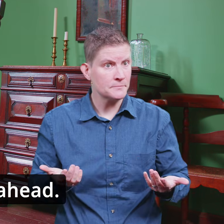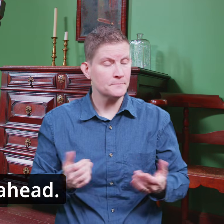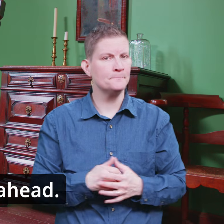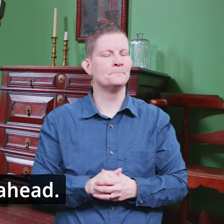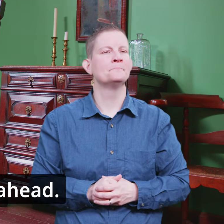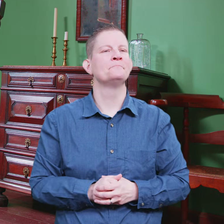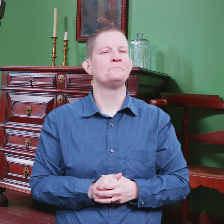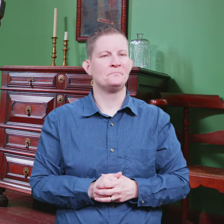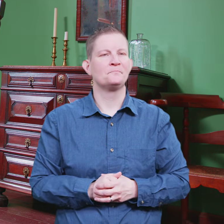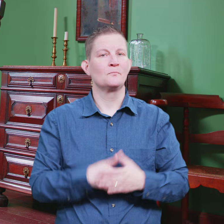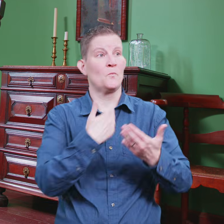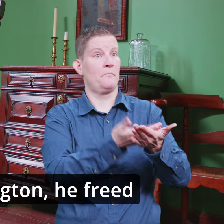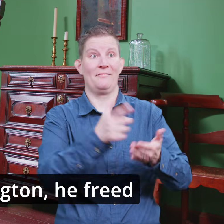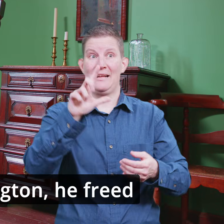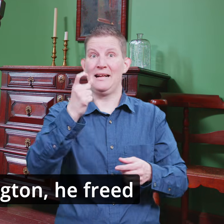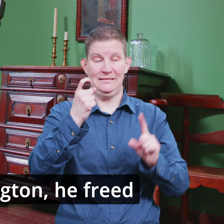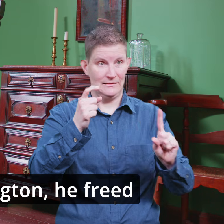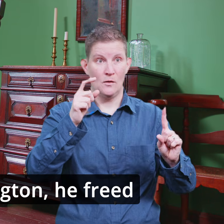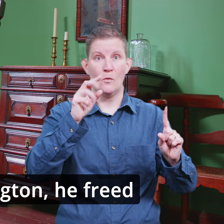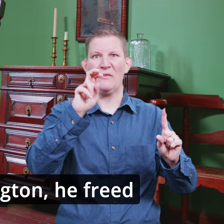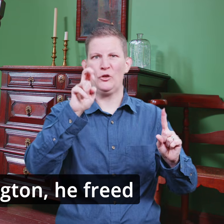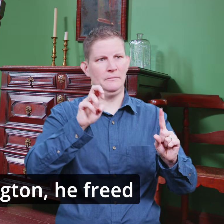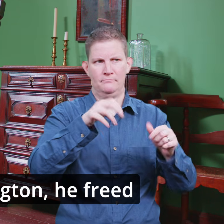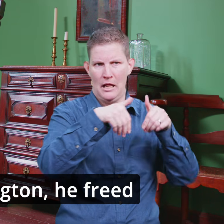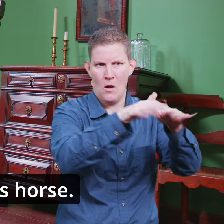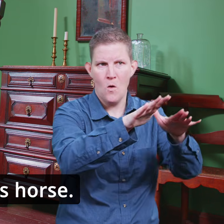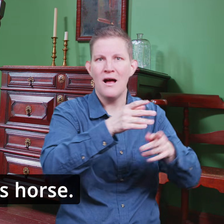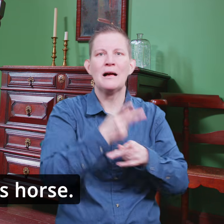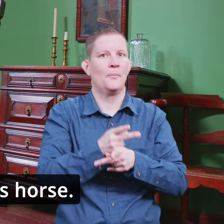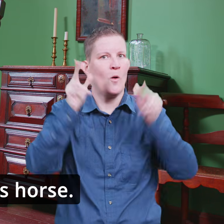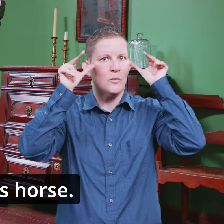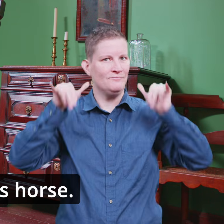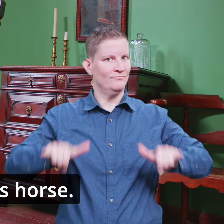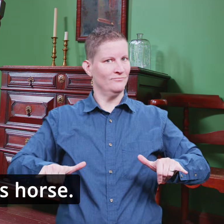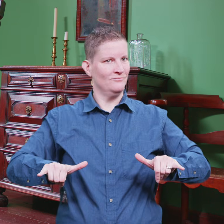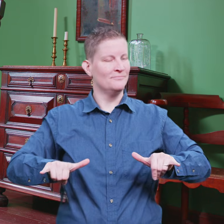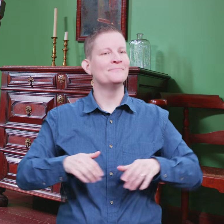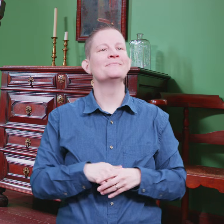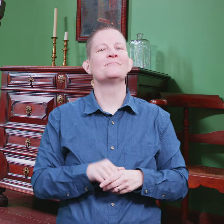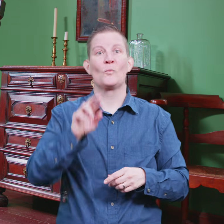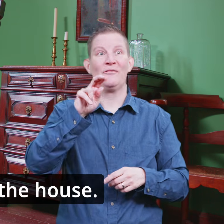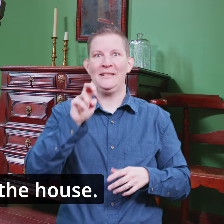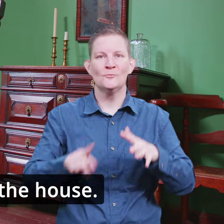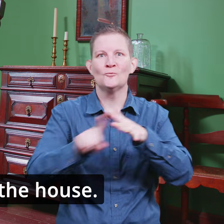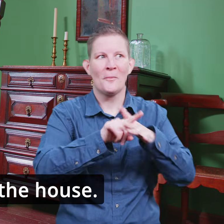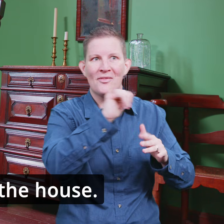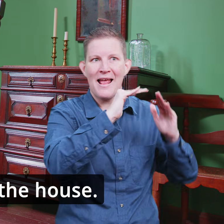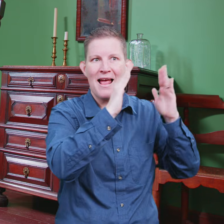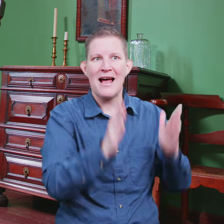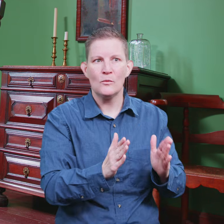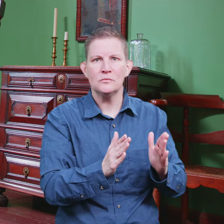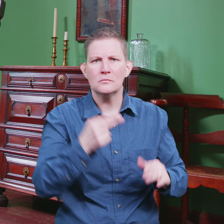might be danger ahead. When they reached Lexington, he freed Revere, but kept his horse. Revere came back